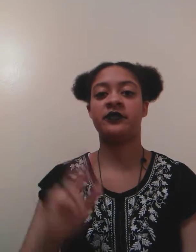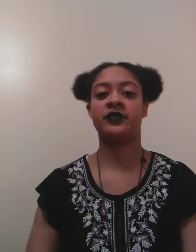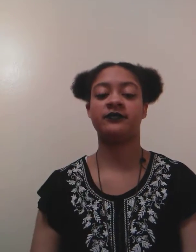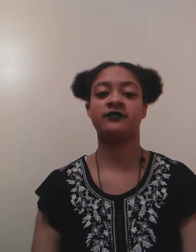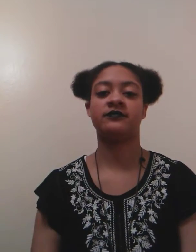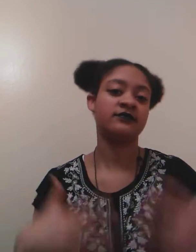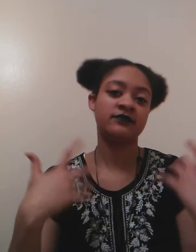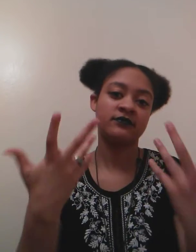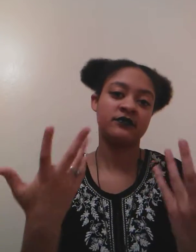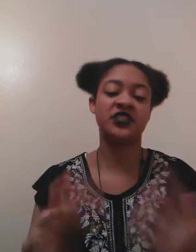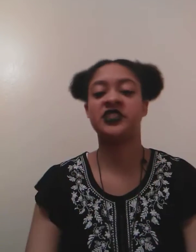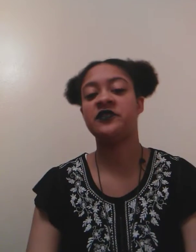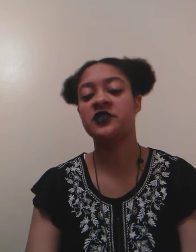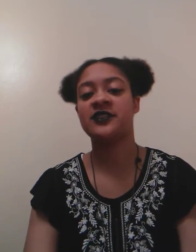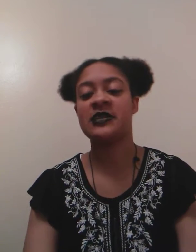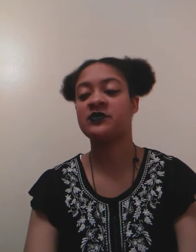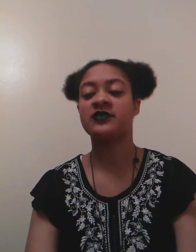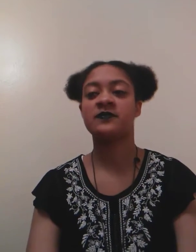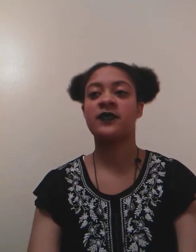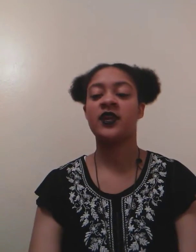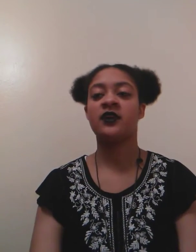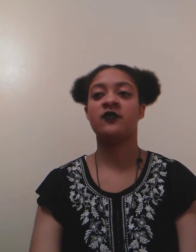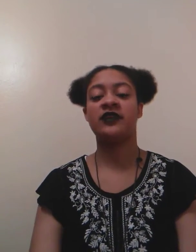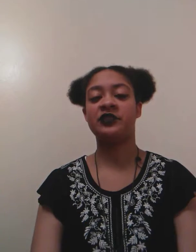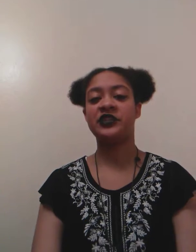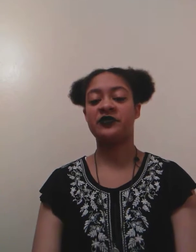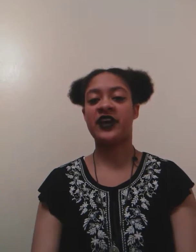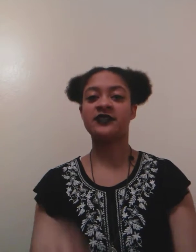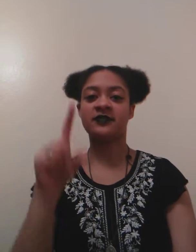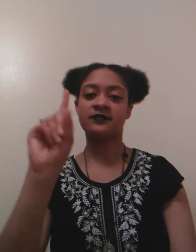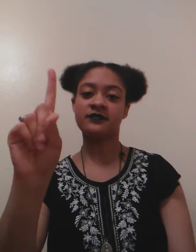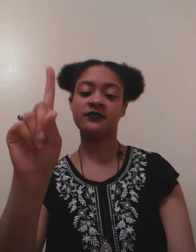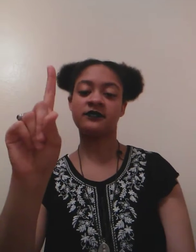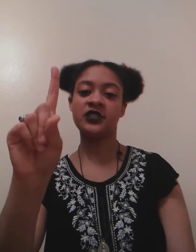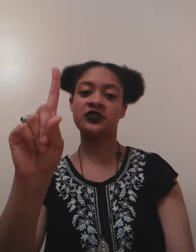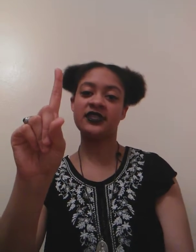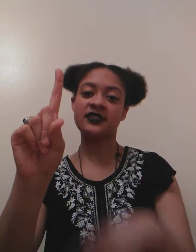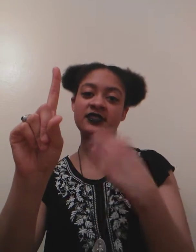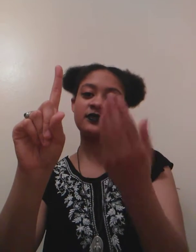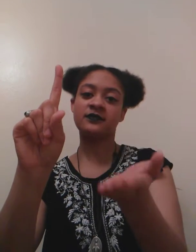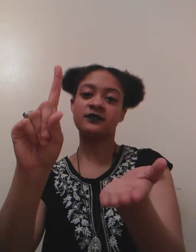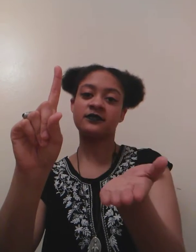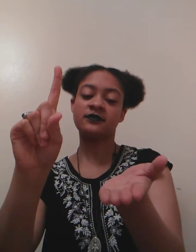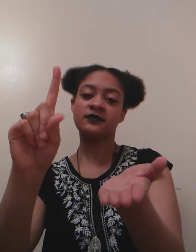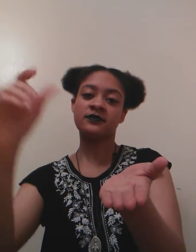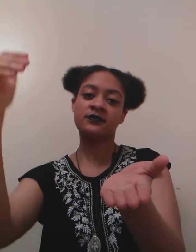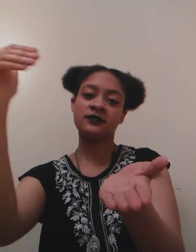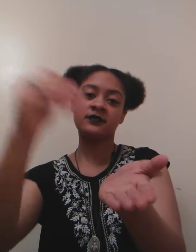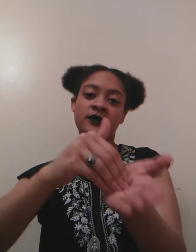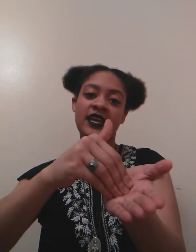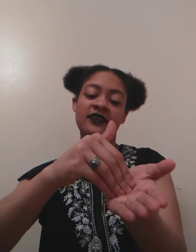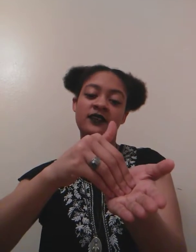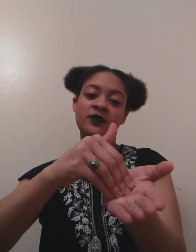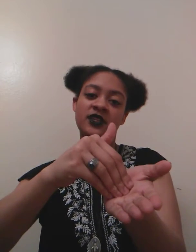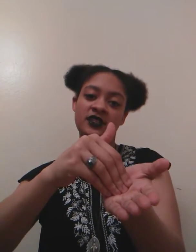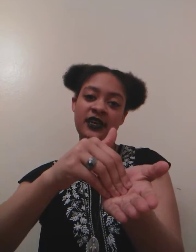533. Just to give you some examples. Whenever you get to 1,000, you do this and touch it